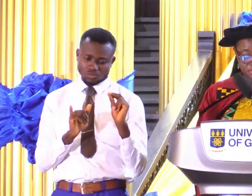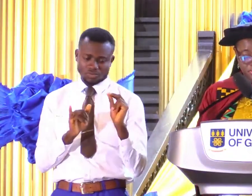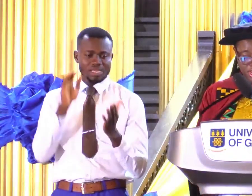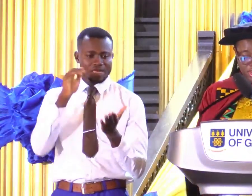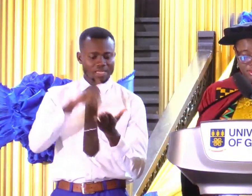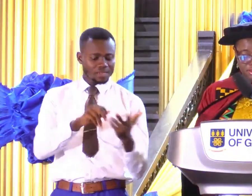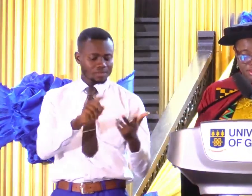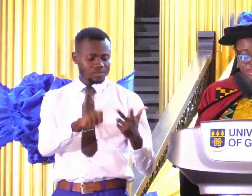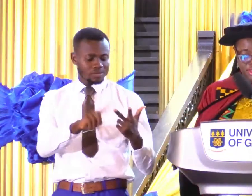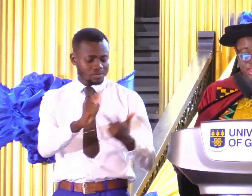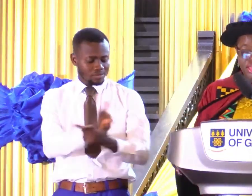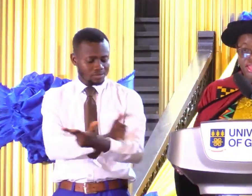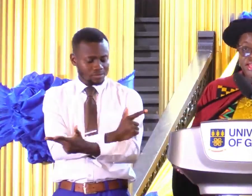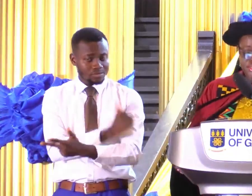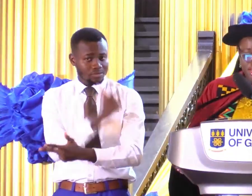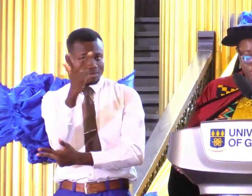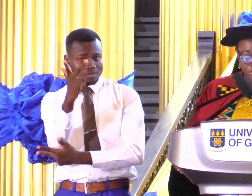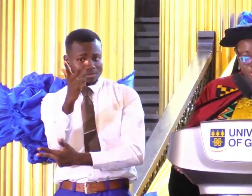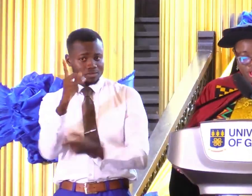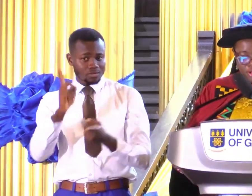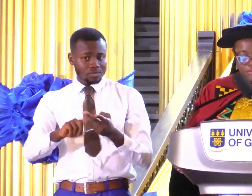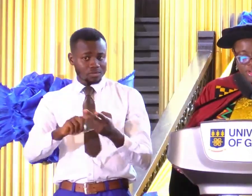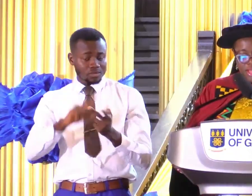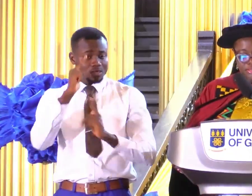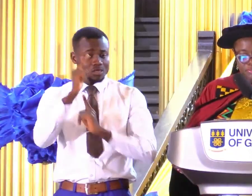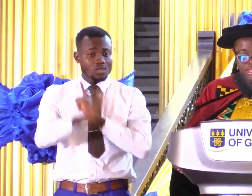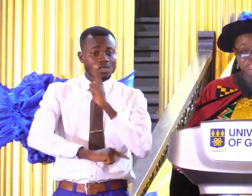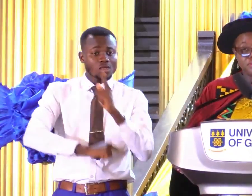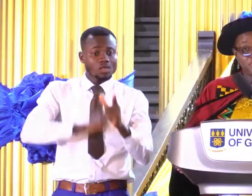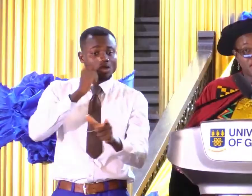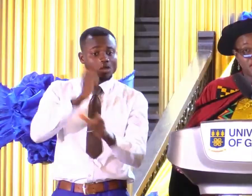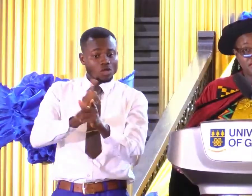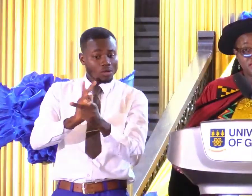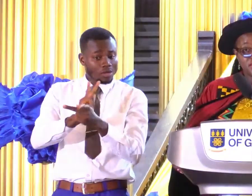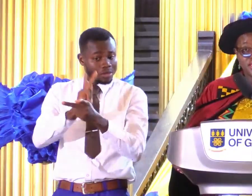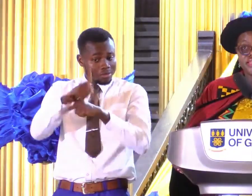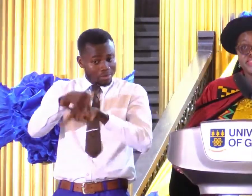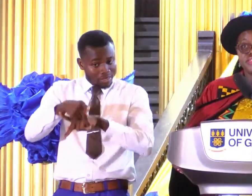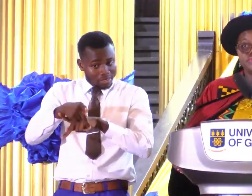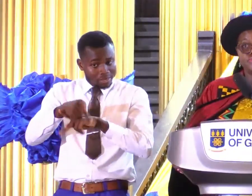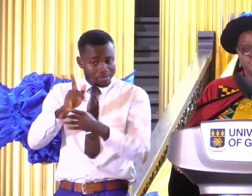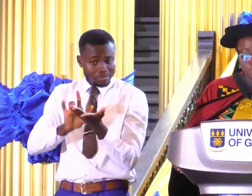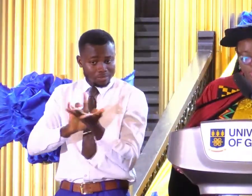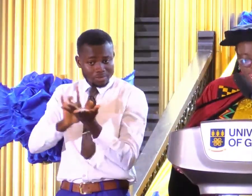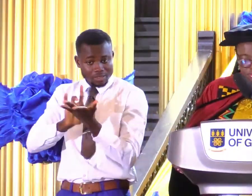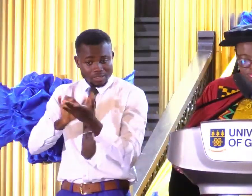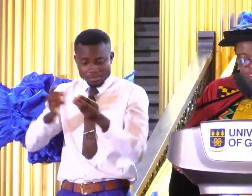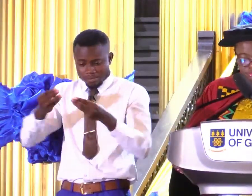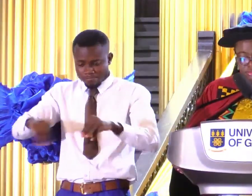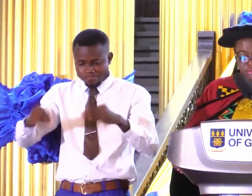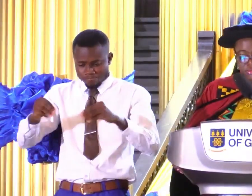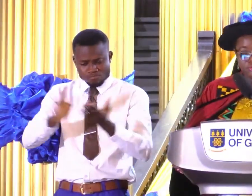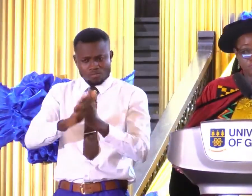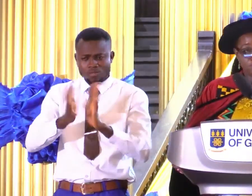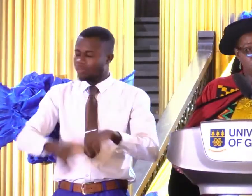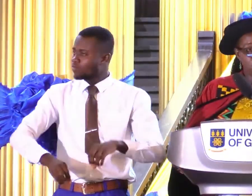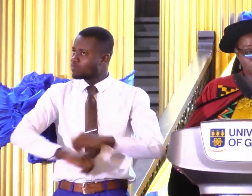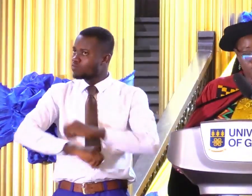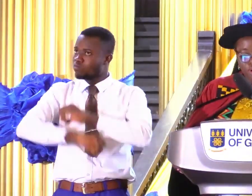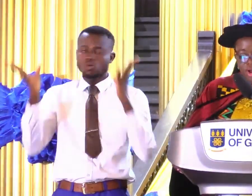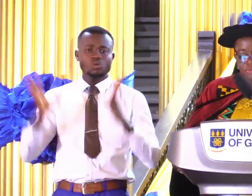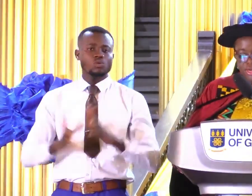Lesson 3 is that the global plant medicine market is booming.